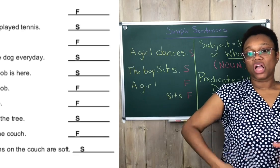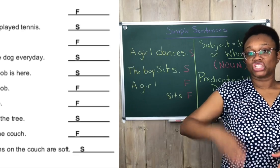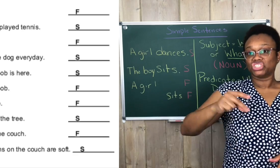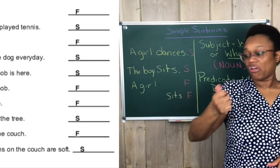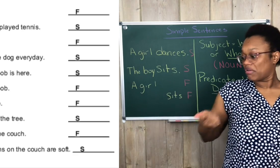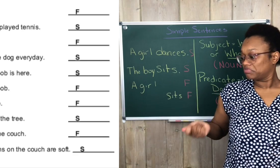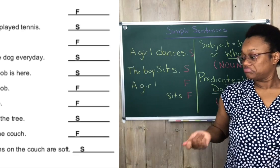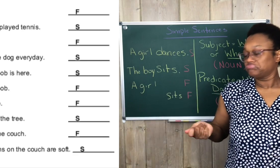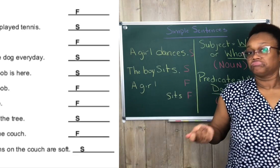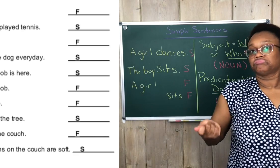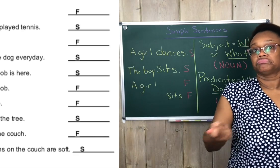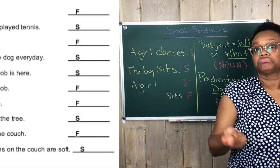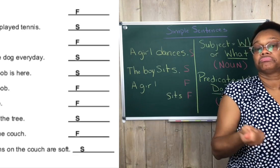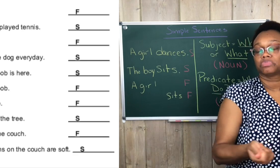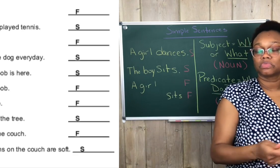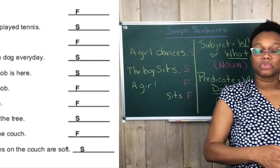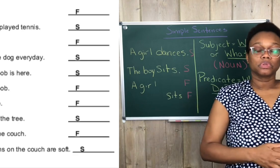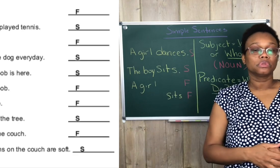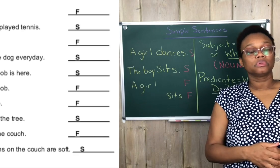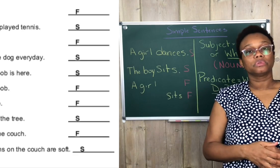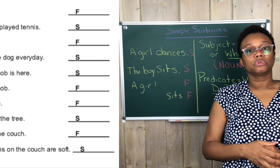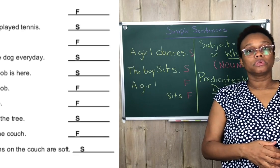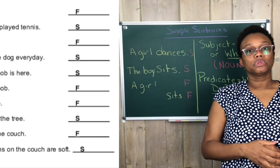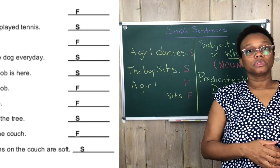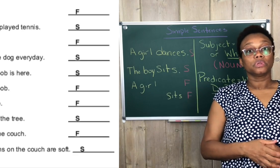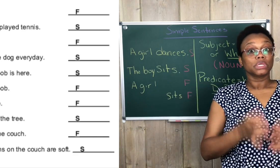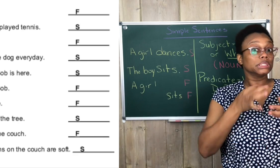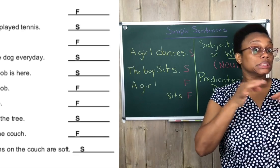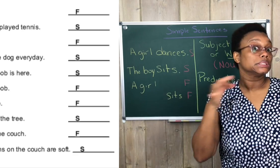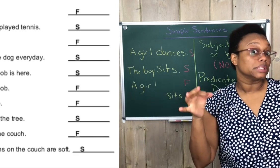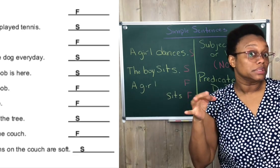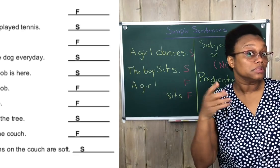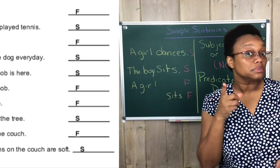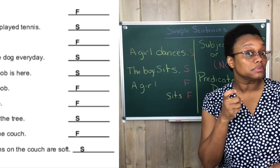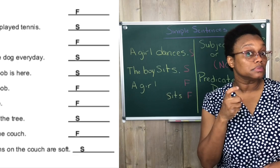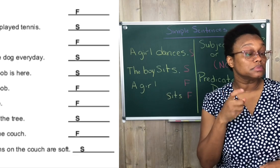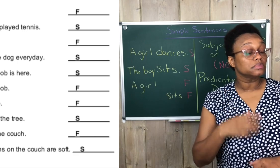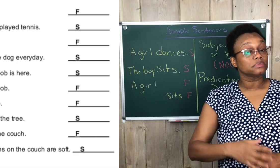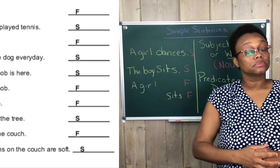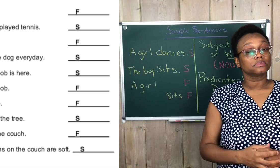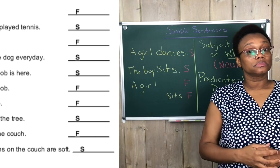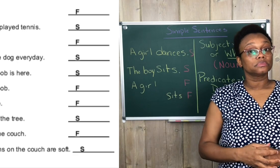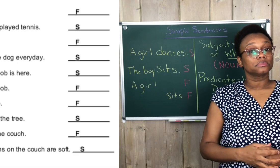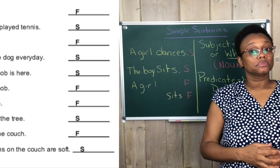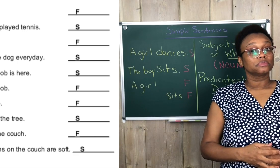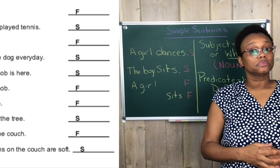Number 3, walk the dog. Is that a sentence?